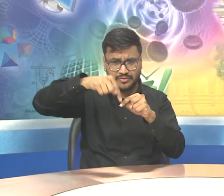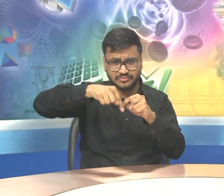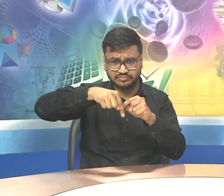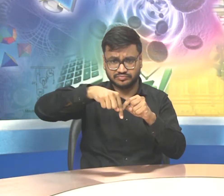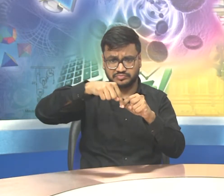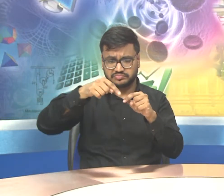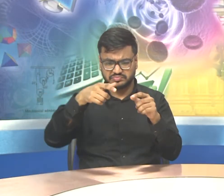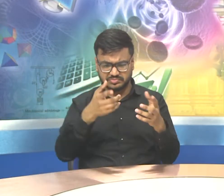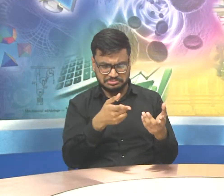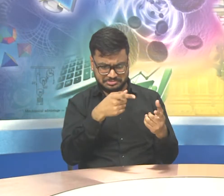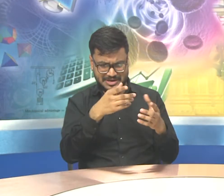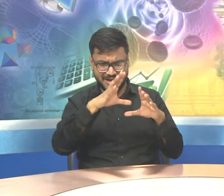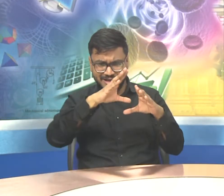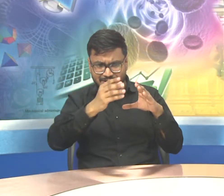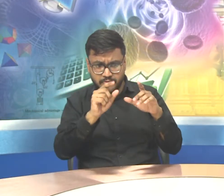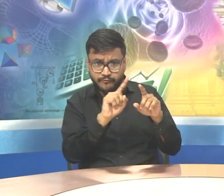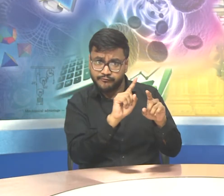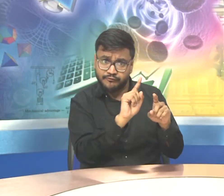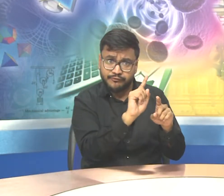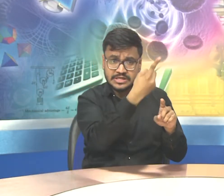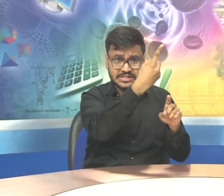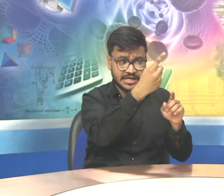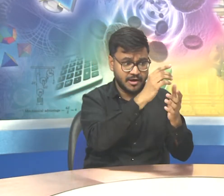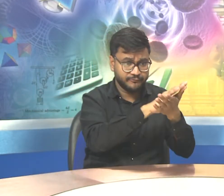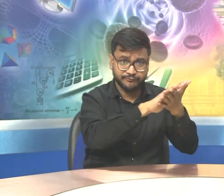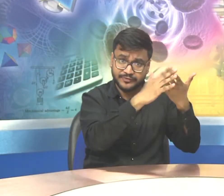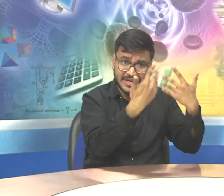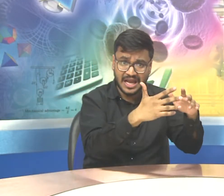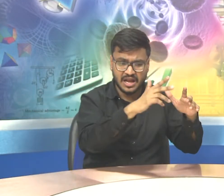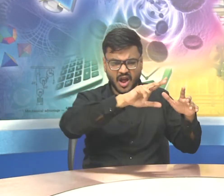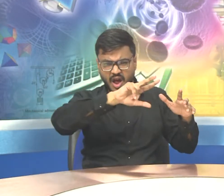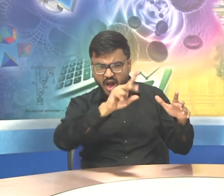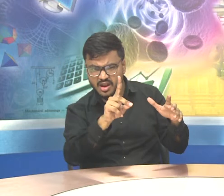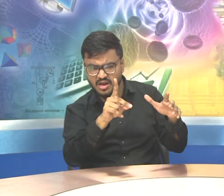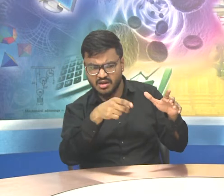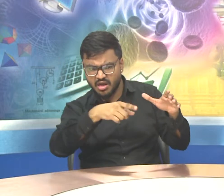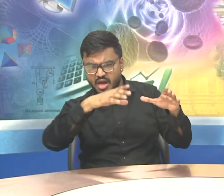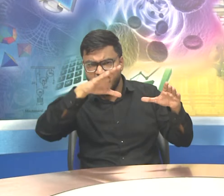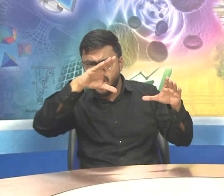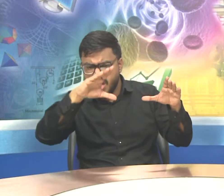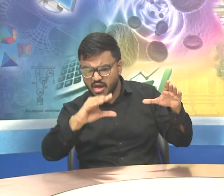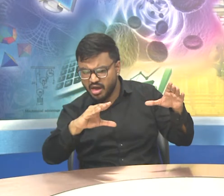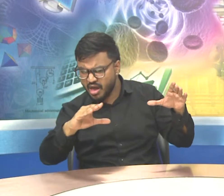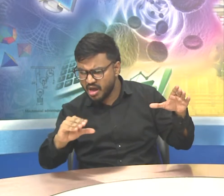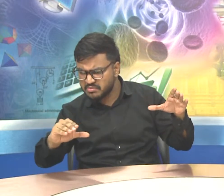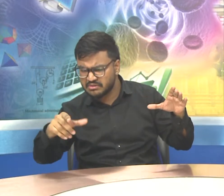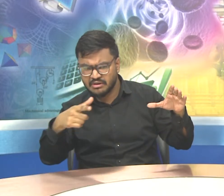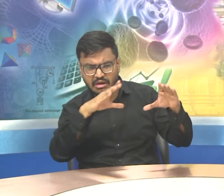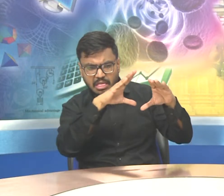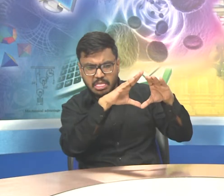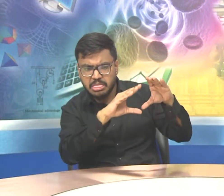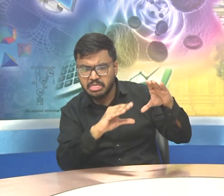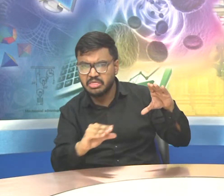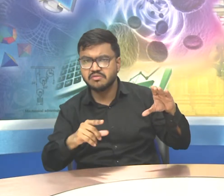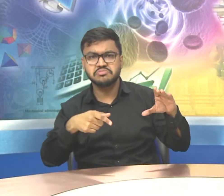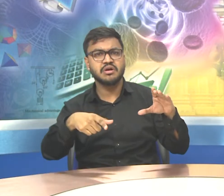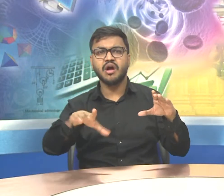In case no candidate reaches quota, then the second preference votes of